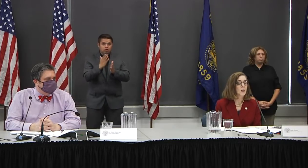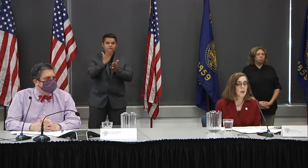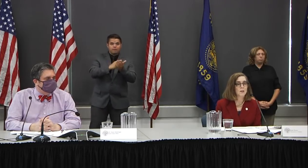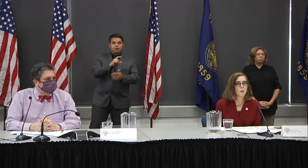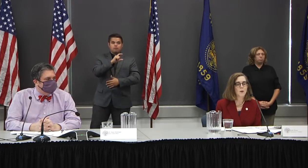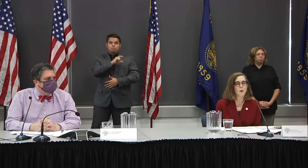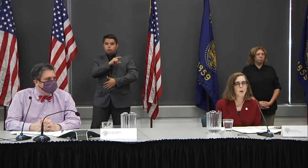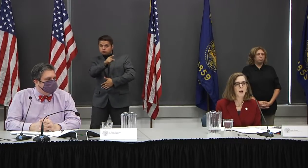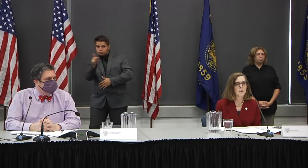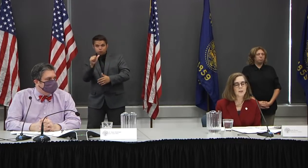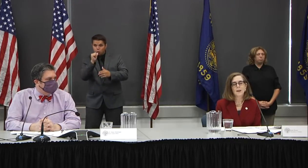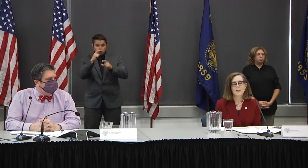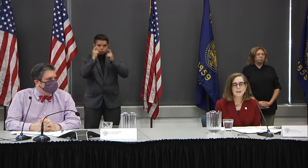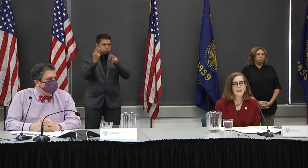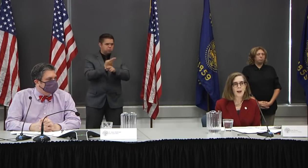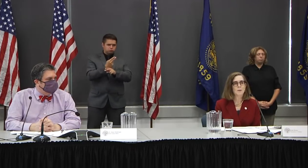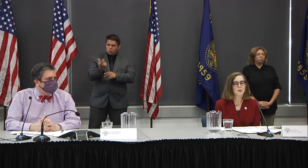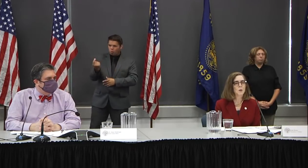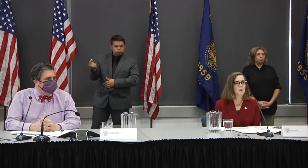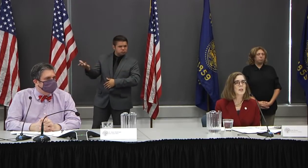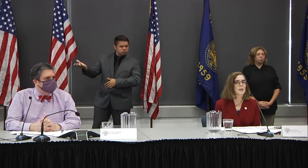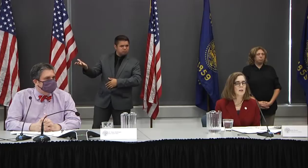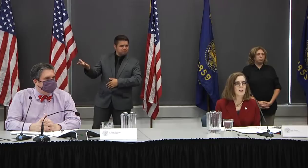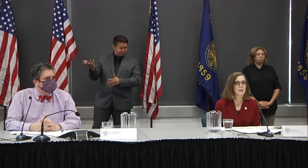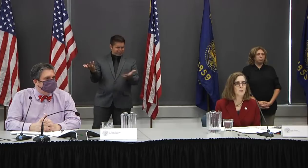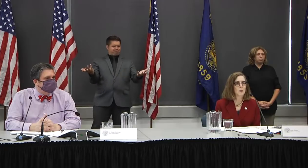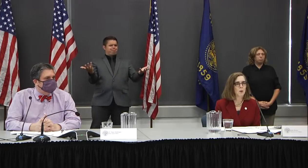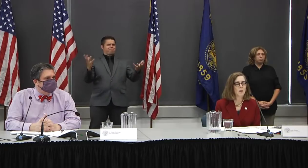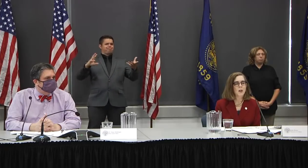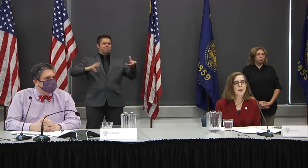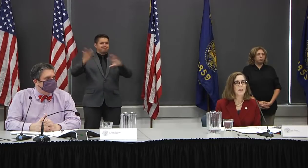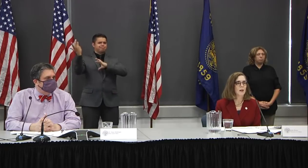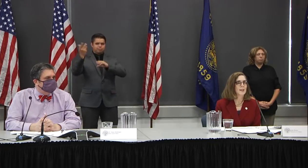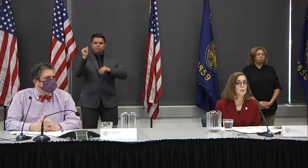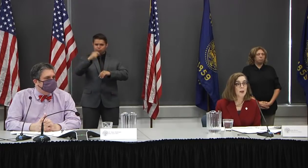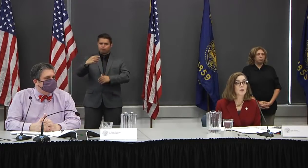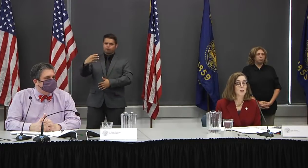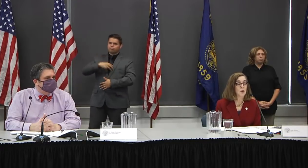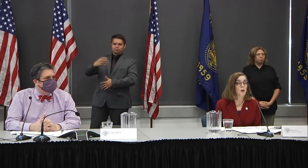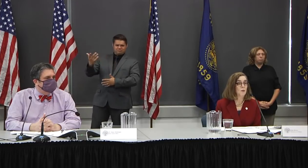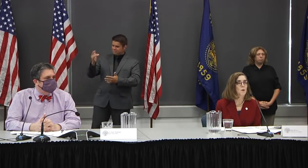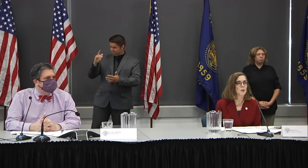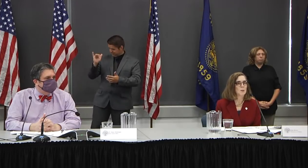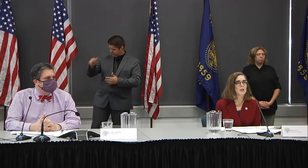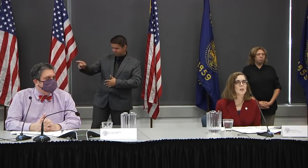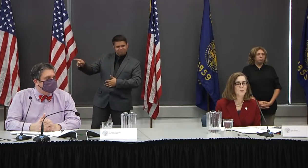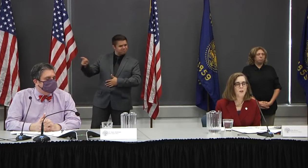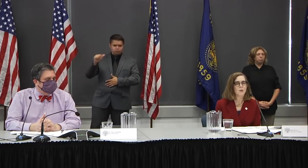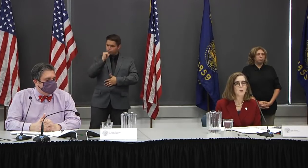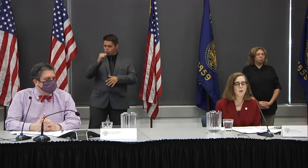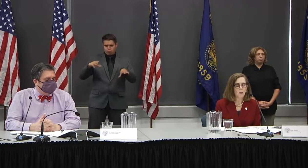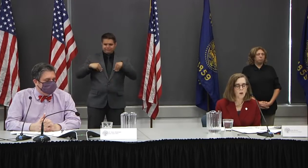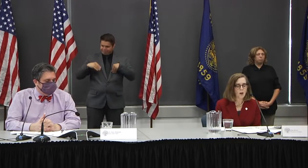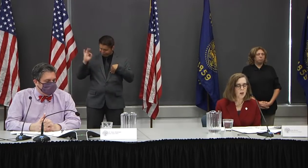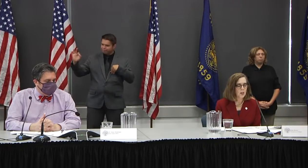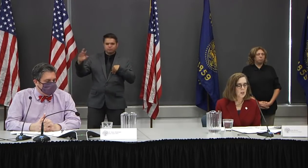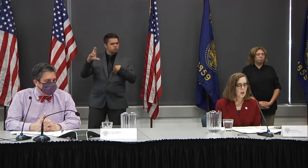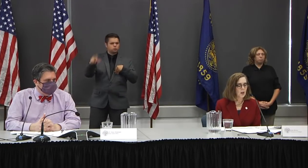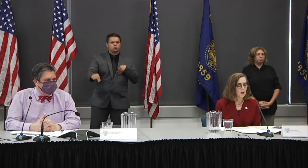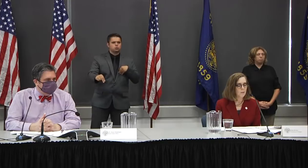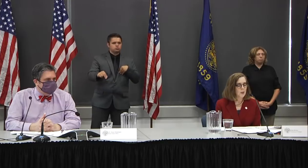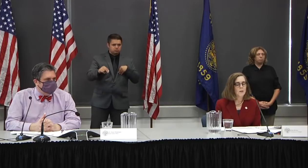coverings, not to wear their masks. This is absolutely unacceptable, and I expect our law enforcement to follow the